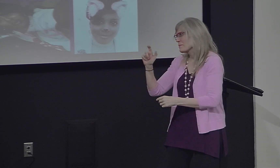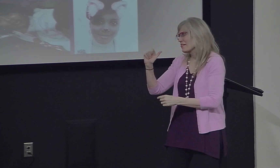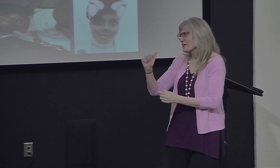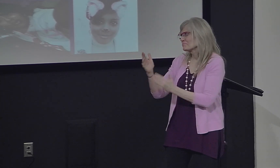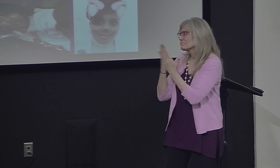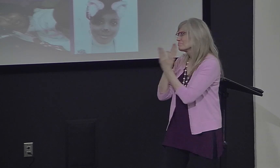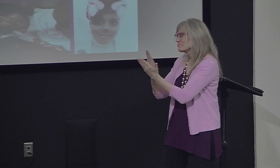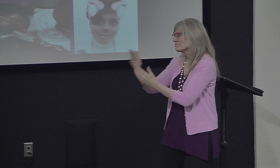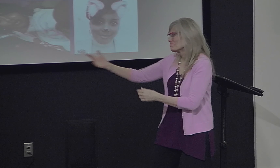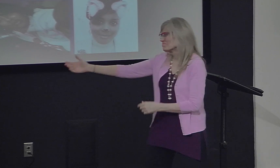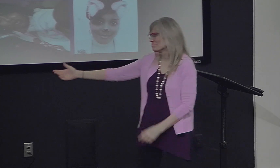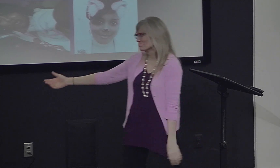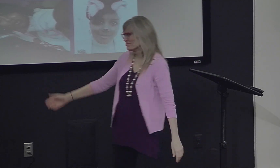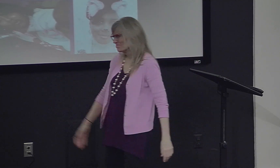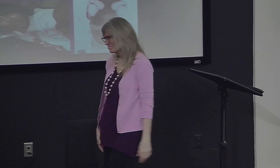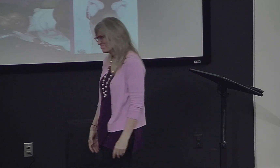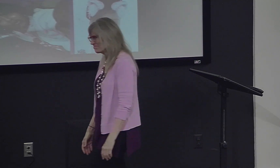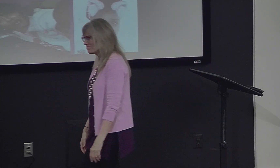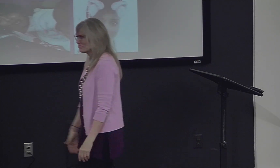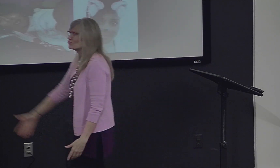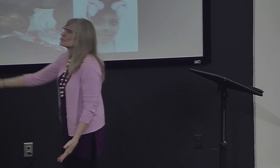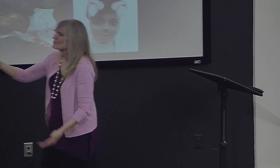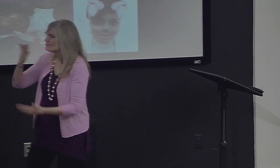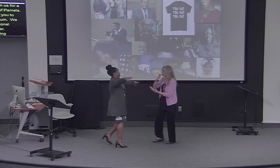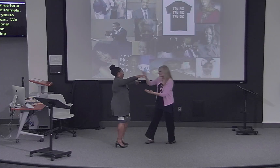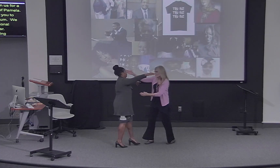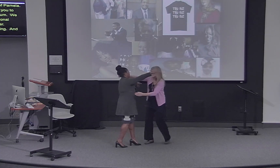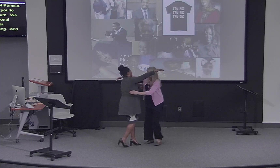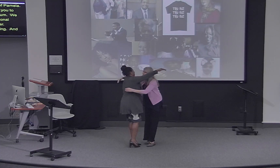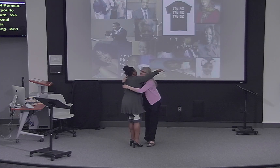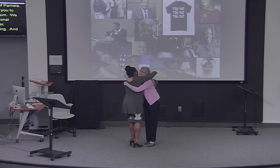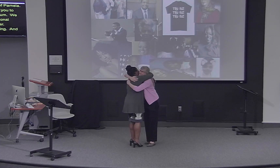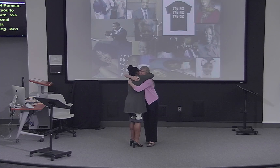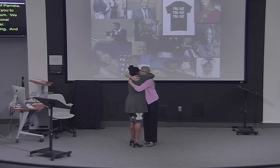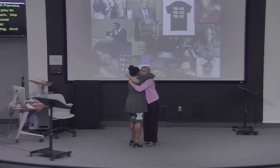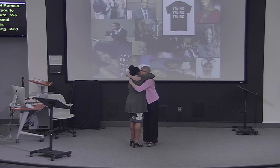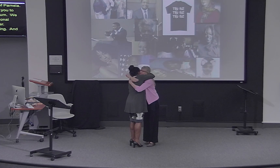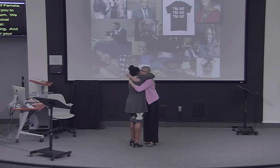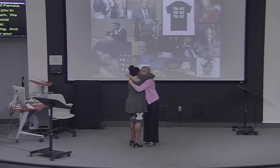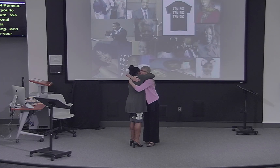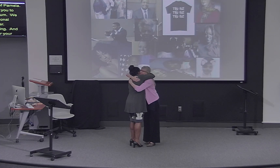coming. And thank you, Pam, for your wonderful presentation. Thank you, everyone.